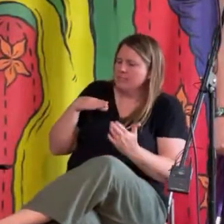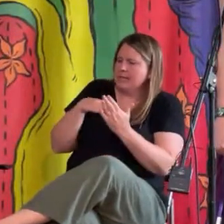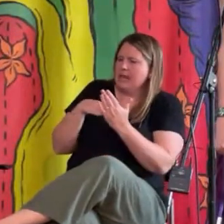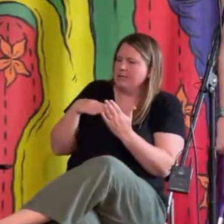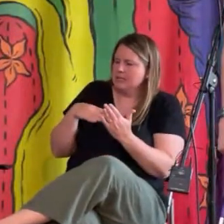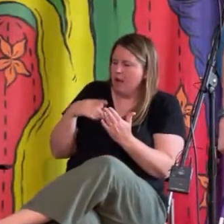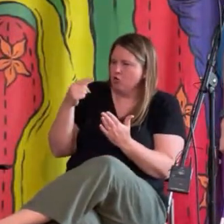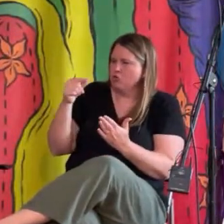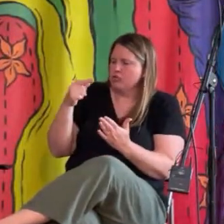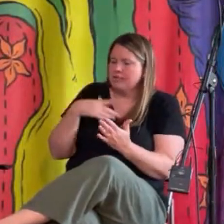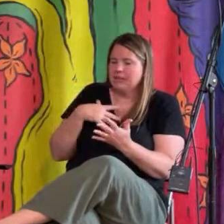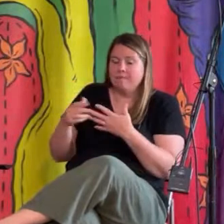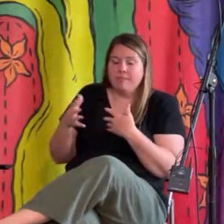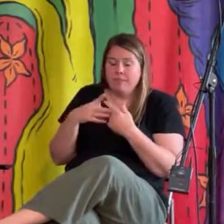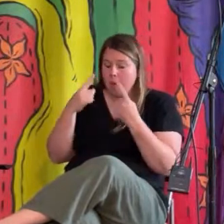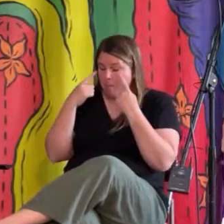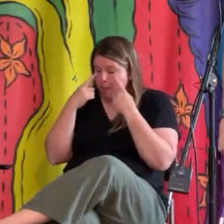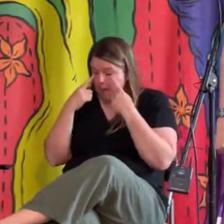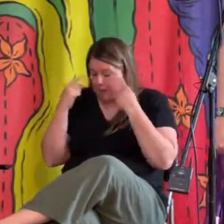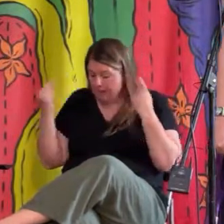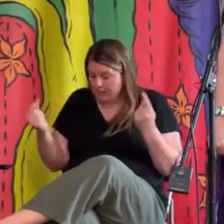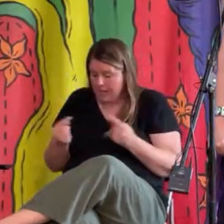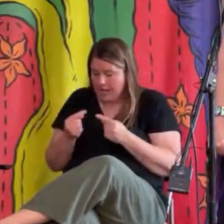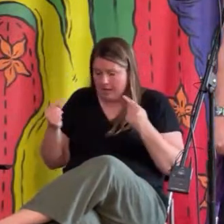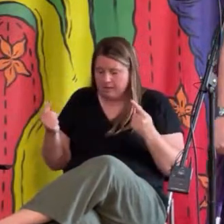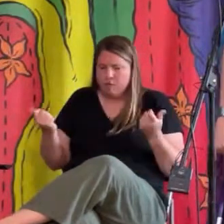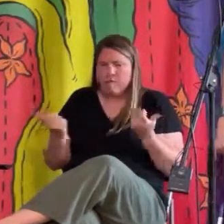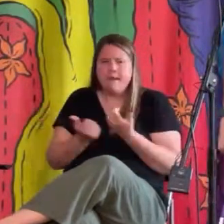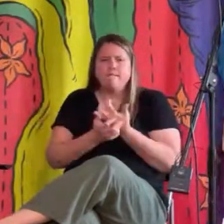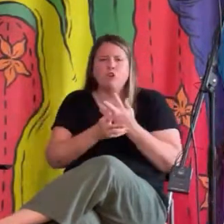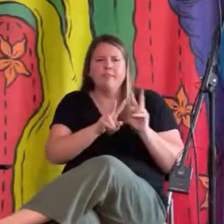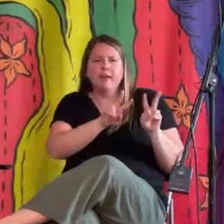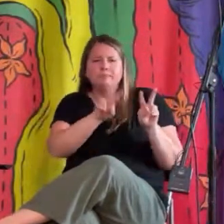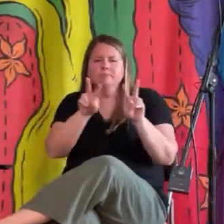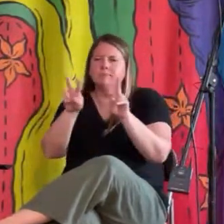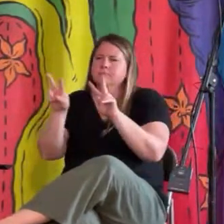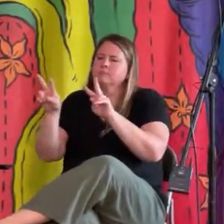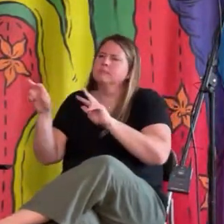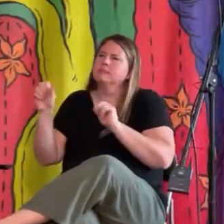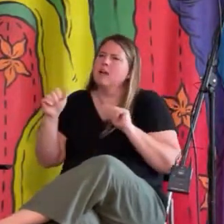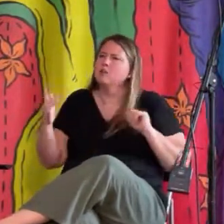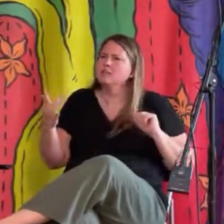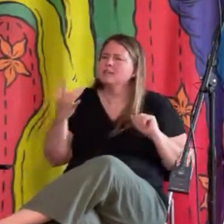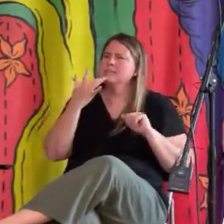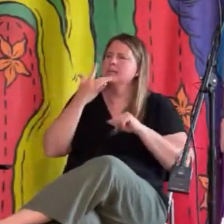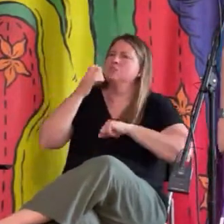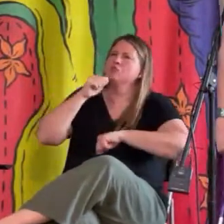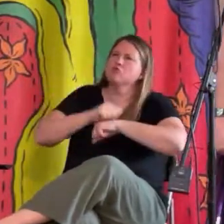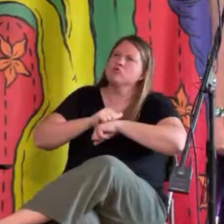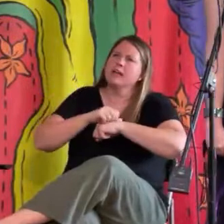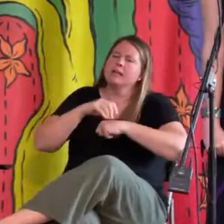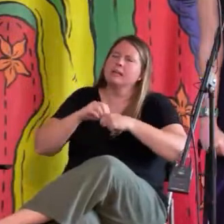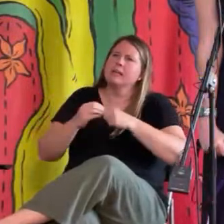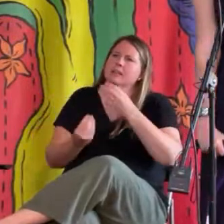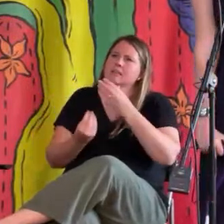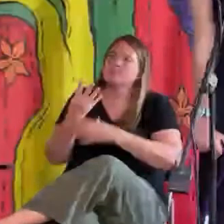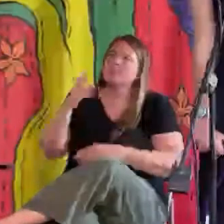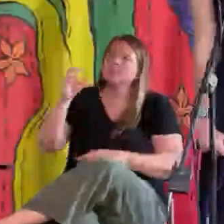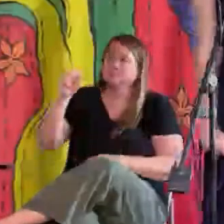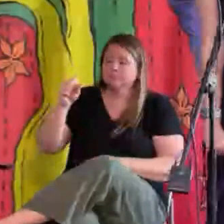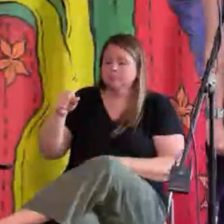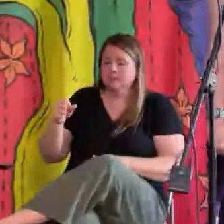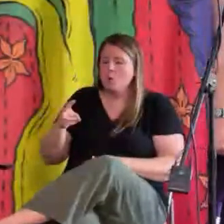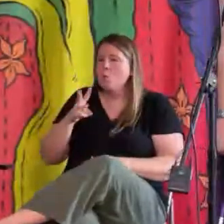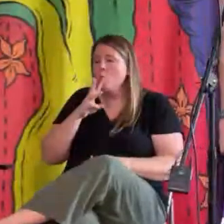though my eyes ached from everything seeing, I could taste the granite in the spring. Oh yes, I drank water from